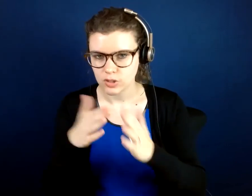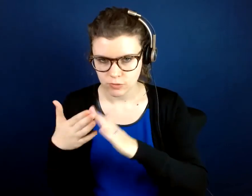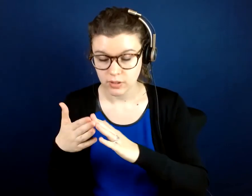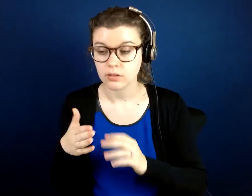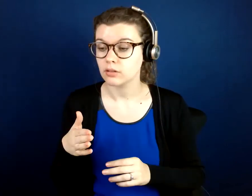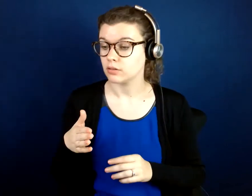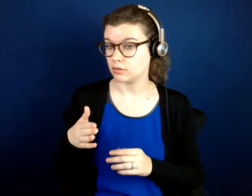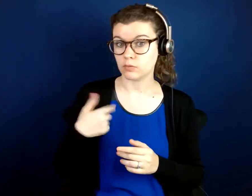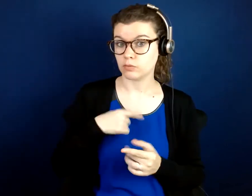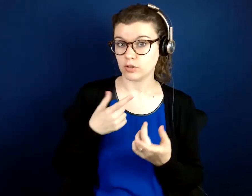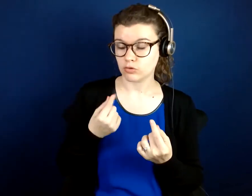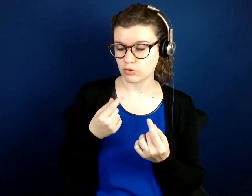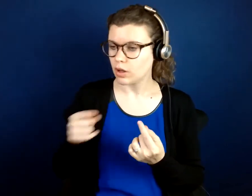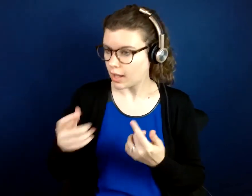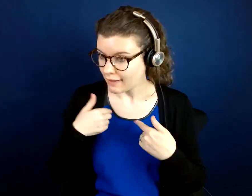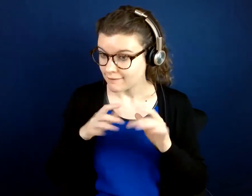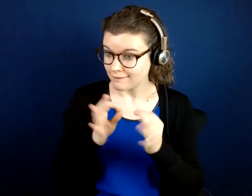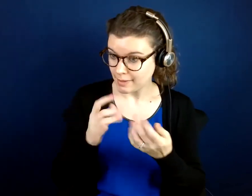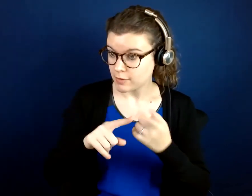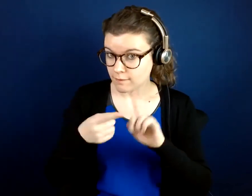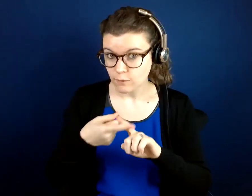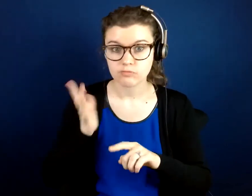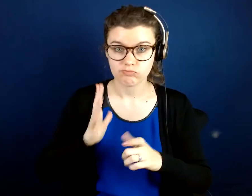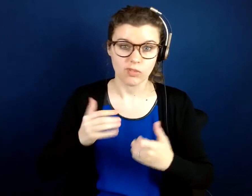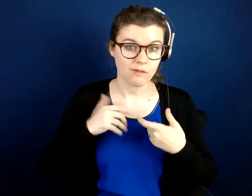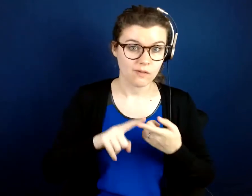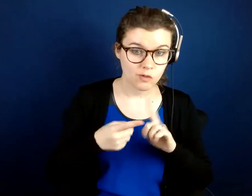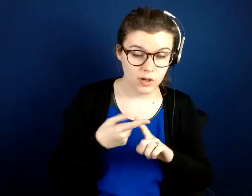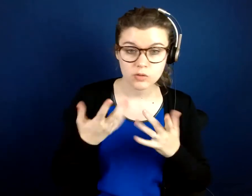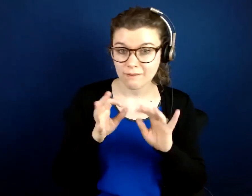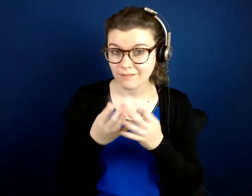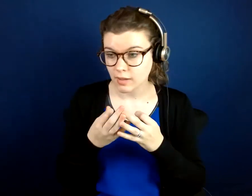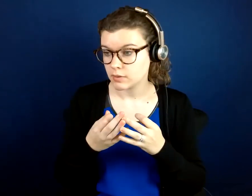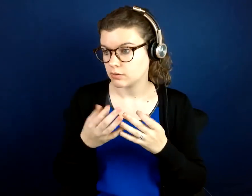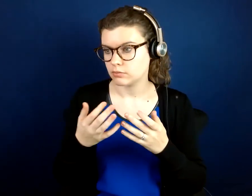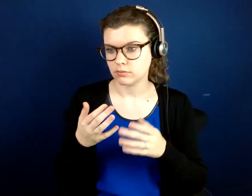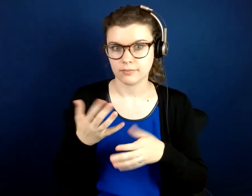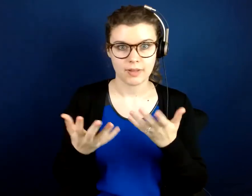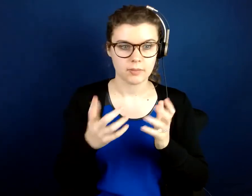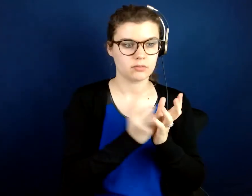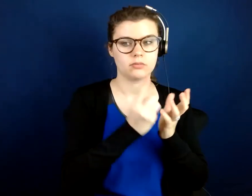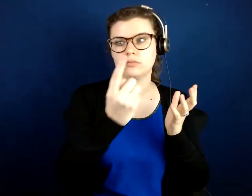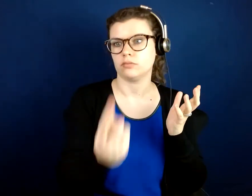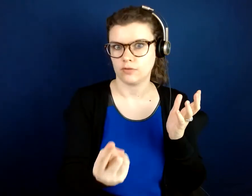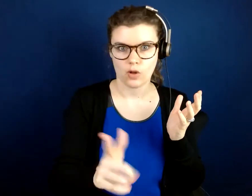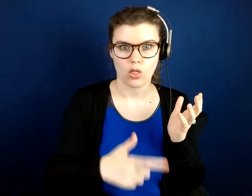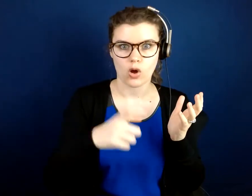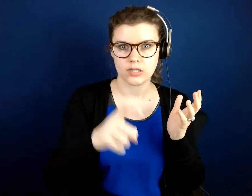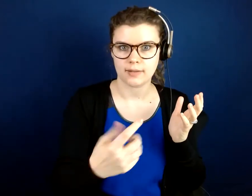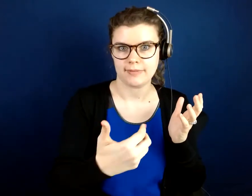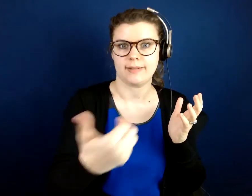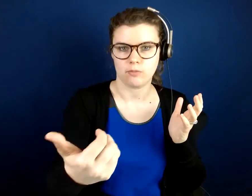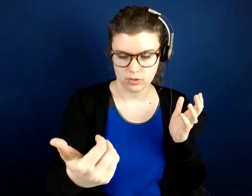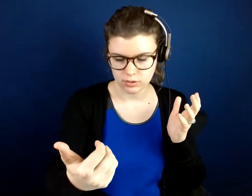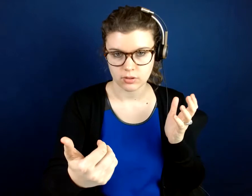family members and friends that they used to have, or they haven't had a chance to speak to outside of the facility, especially